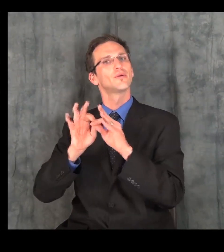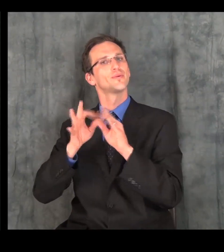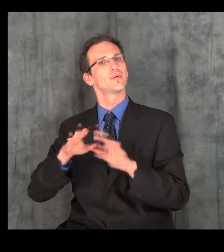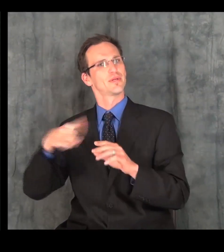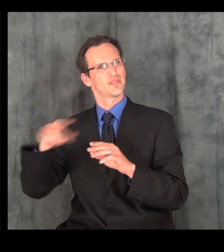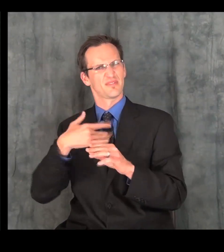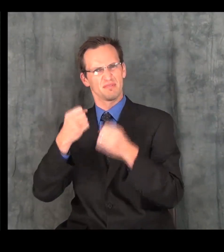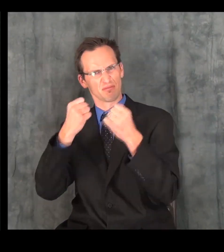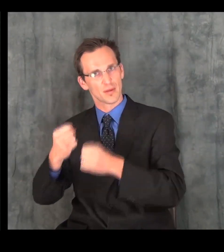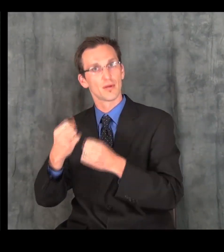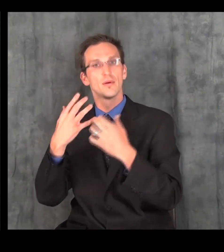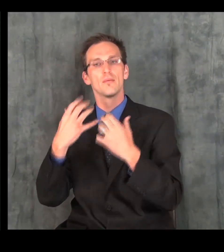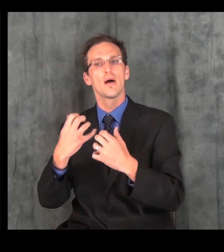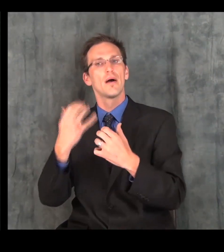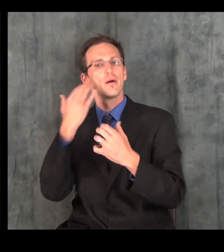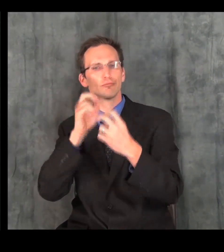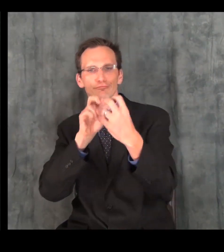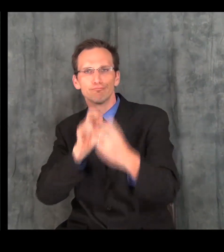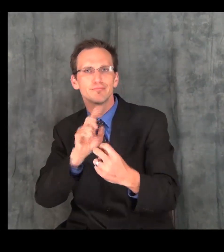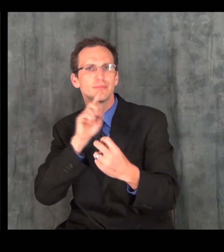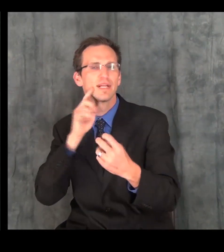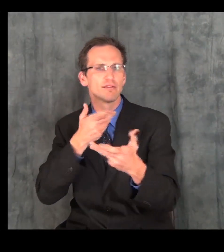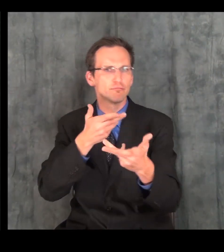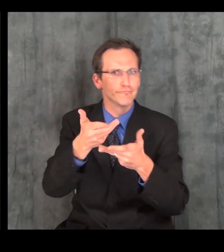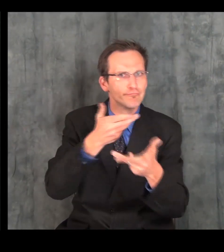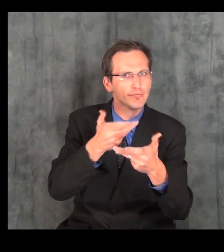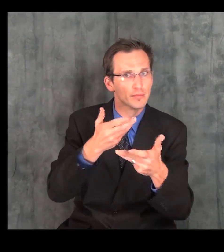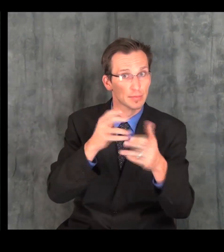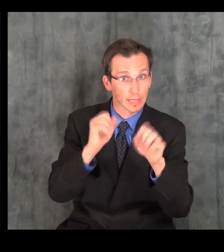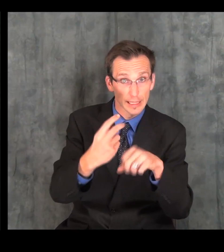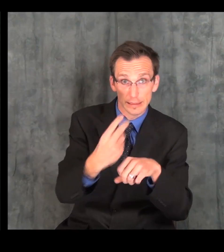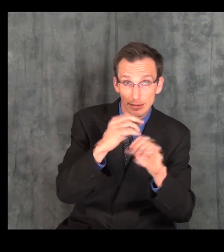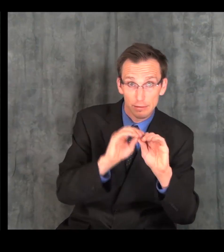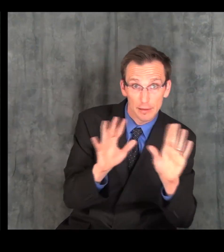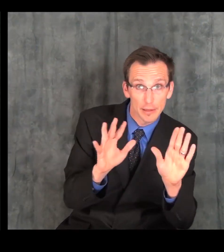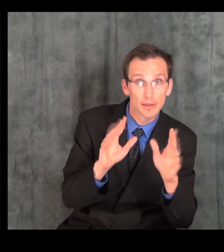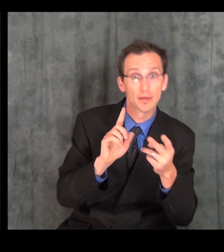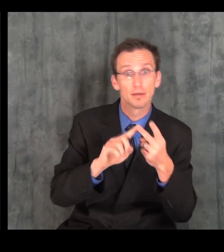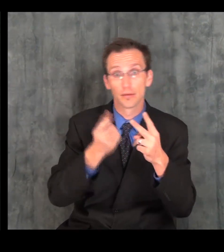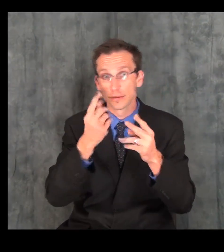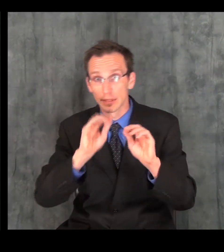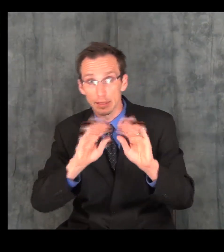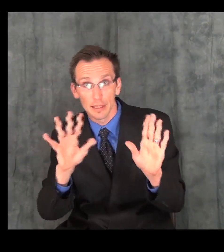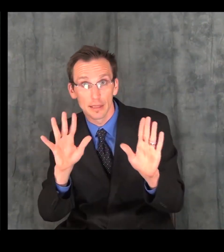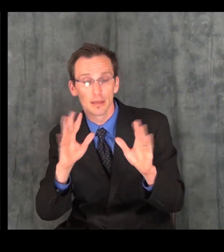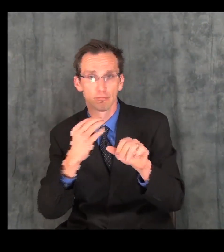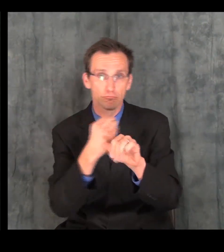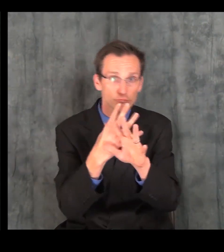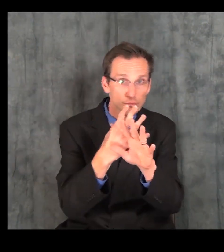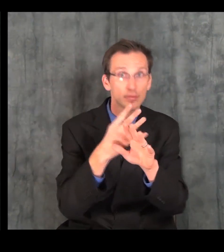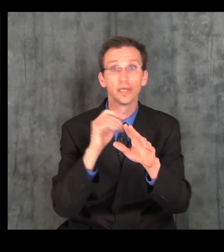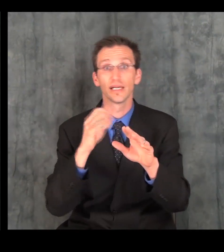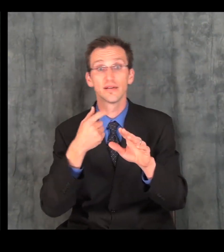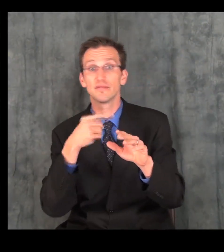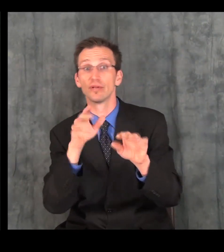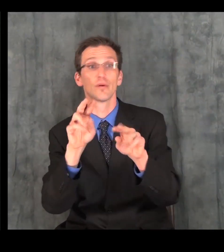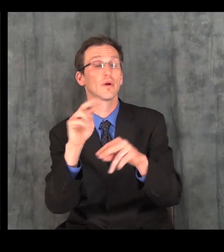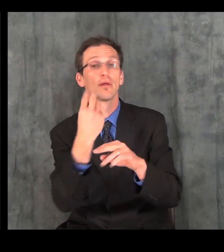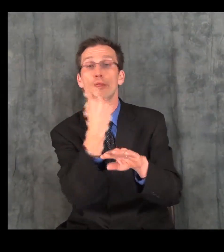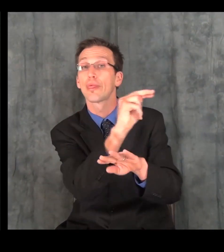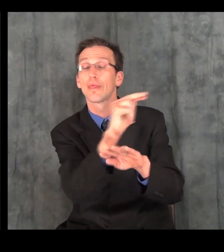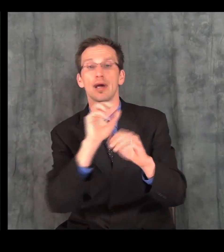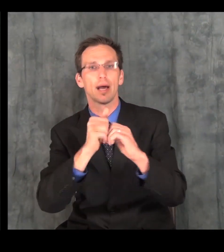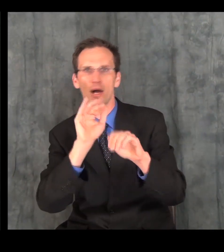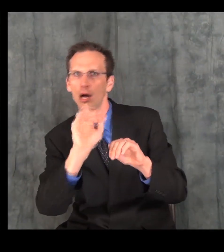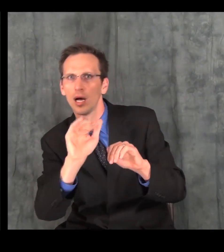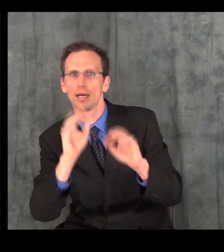to sit down, check, okay, to the deaf person, can you see me? Can you understand me? How will I get your attention? How will you get my attention? How are